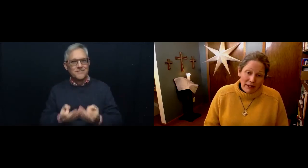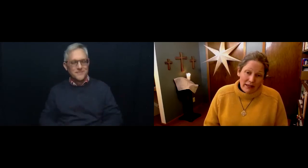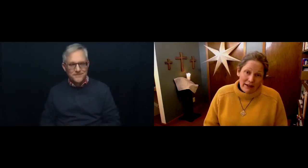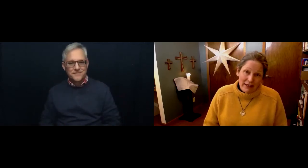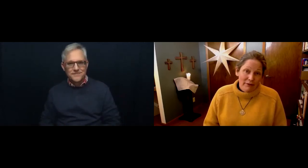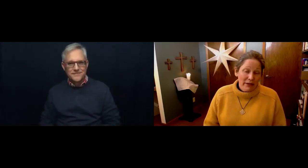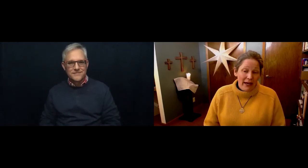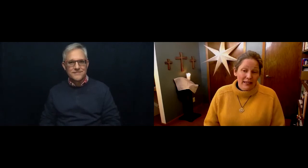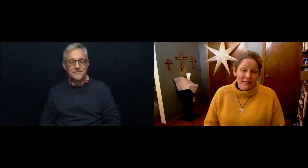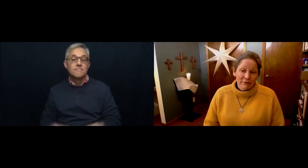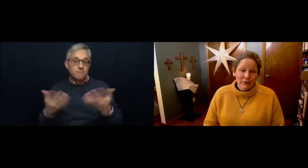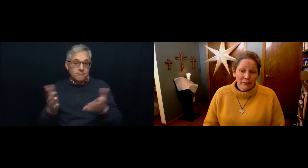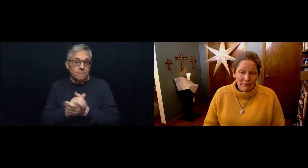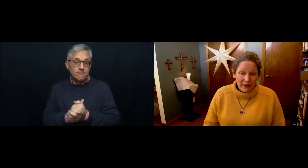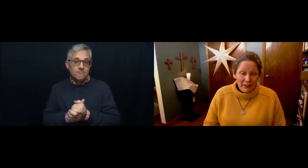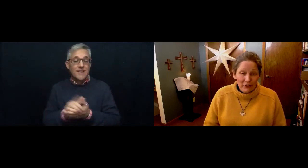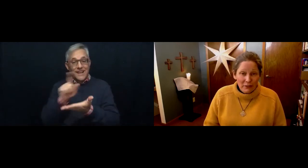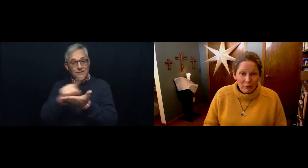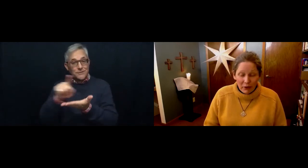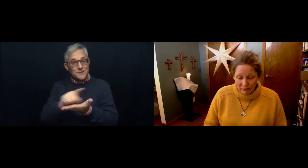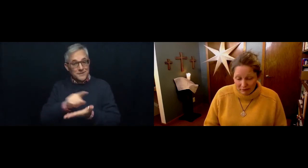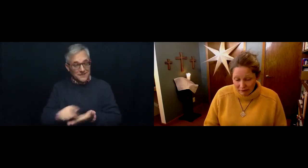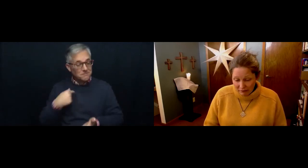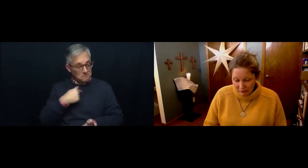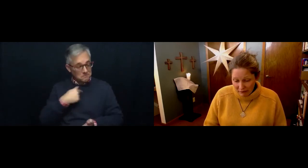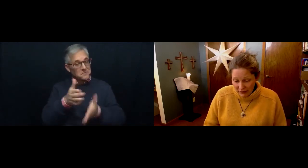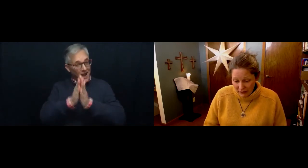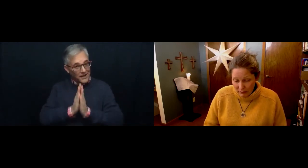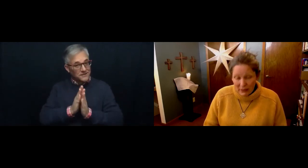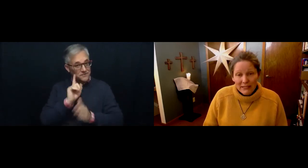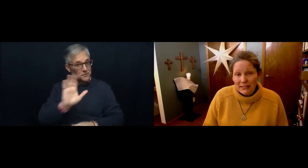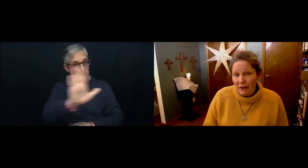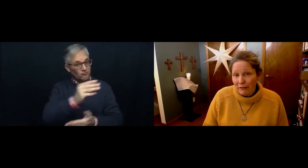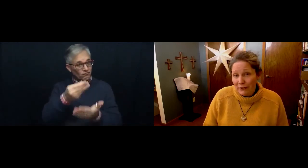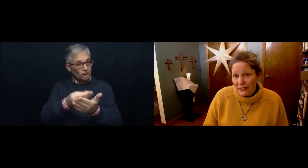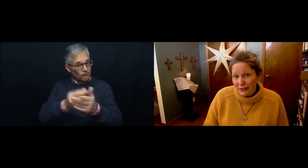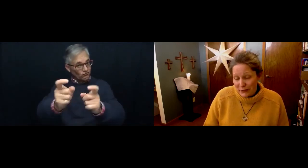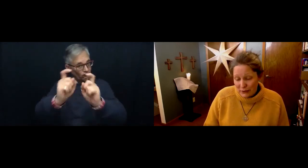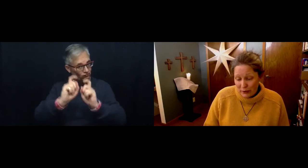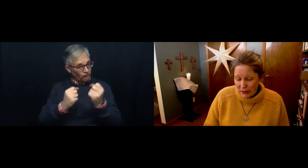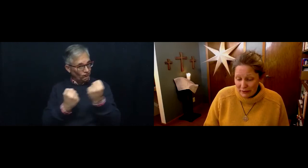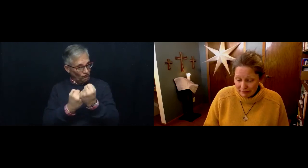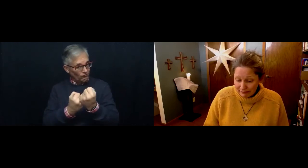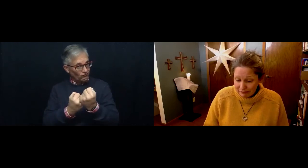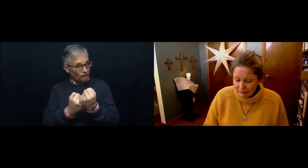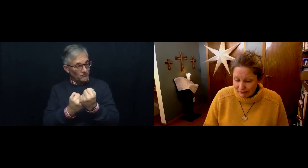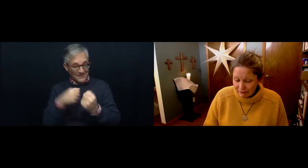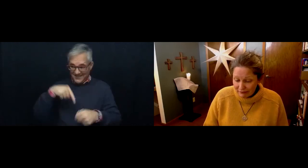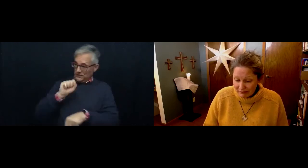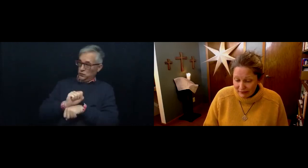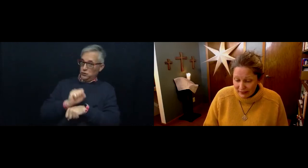every week, we ask for your financial support because it's not free to do this work.